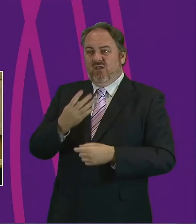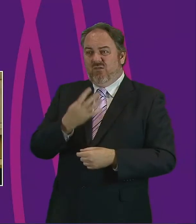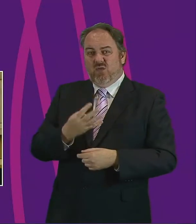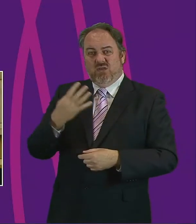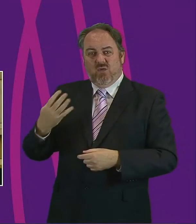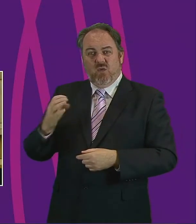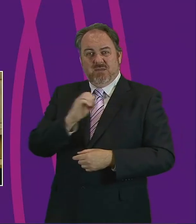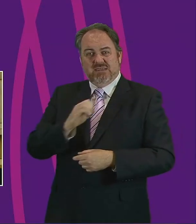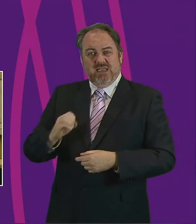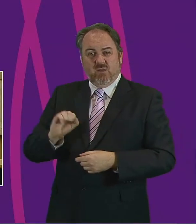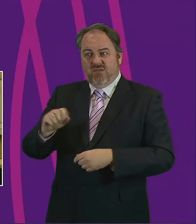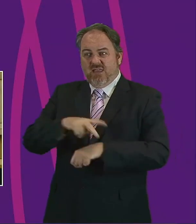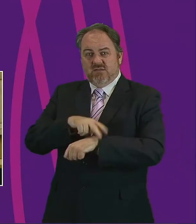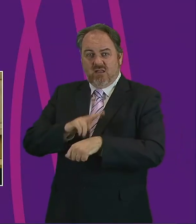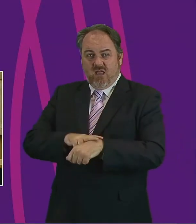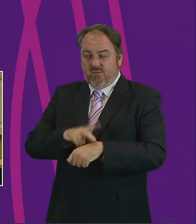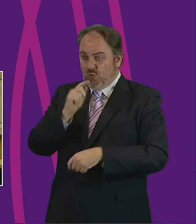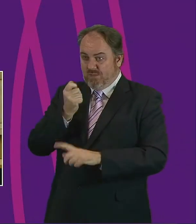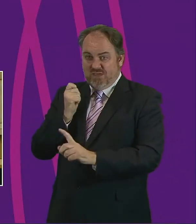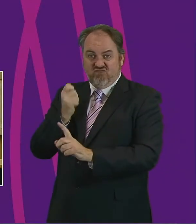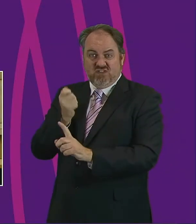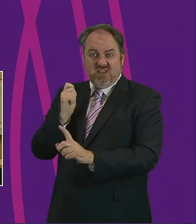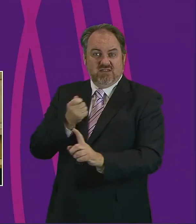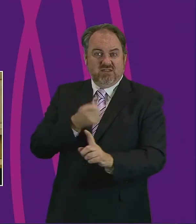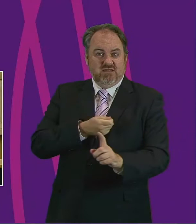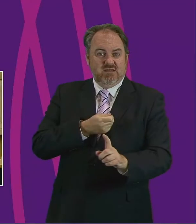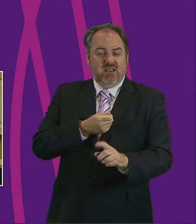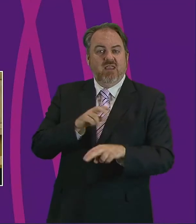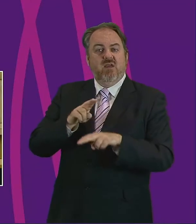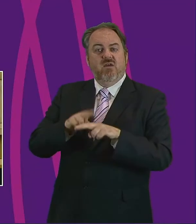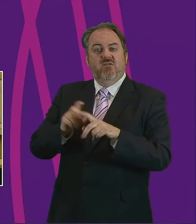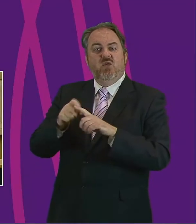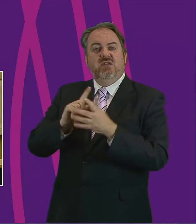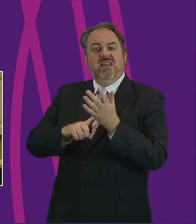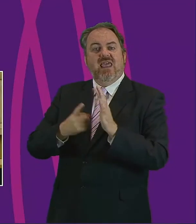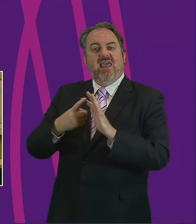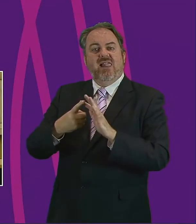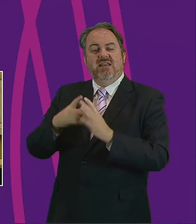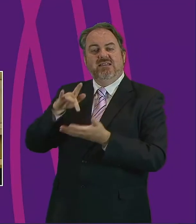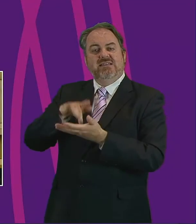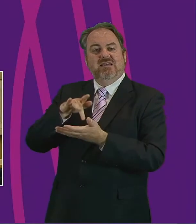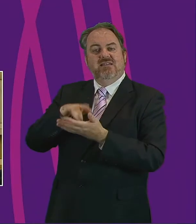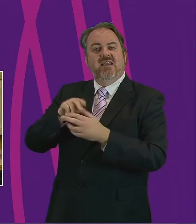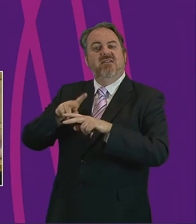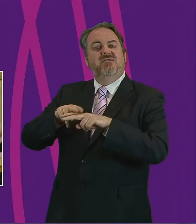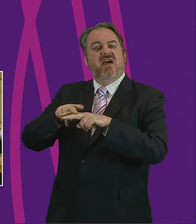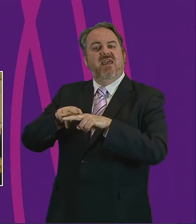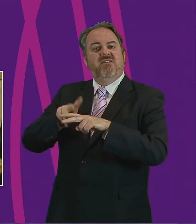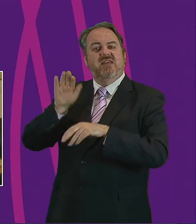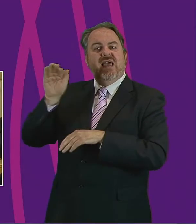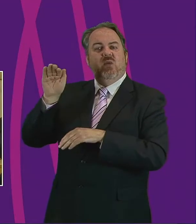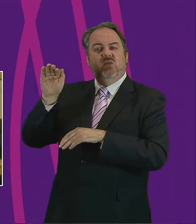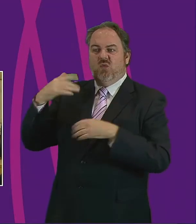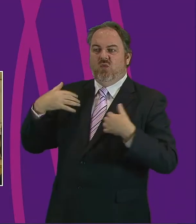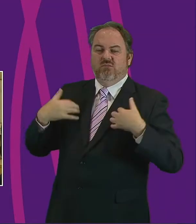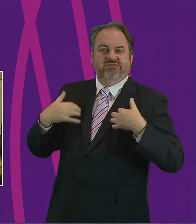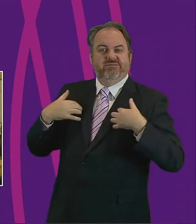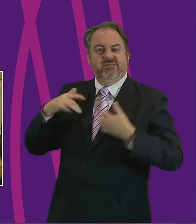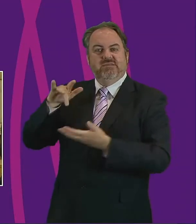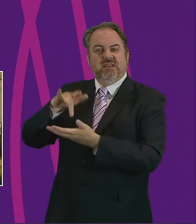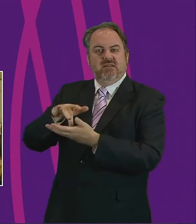are now at risk of redundancy, including at the Fordell Firs Outdoor Centre in Fife, due to a projected loss of income this